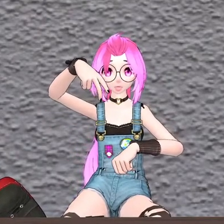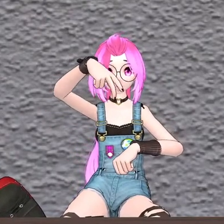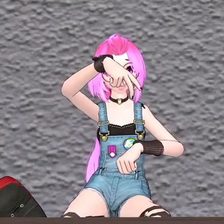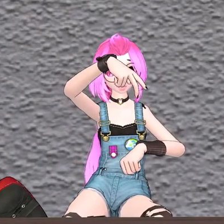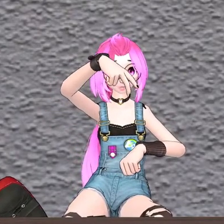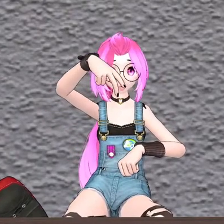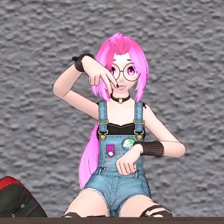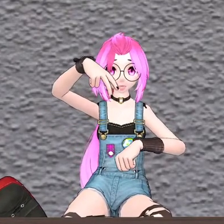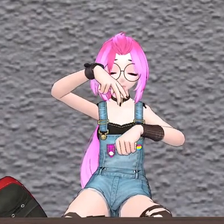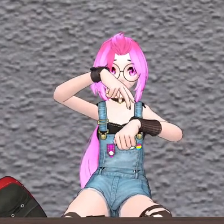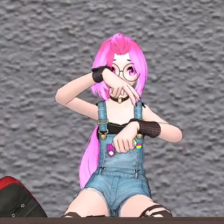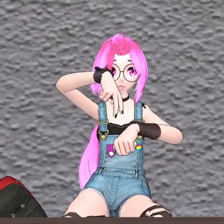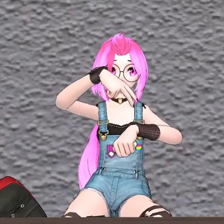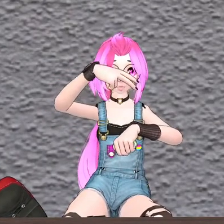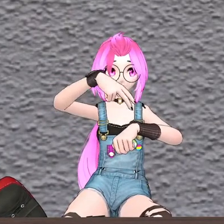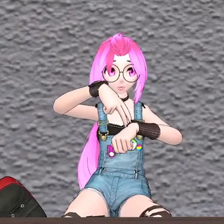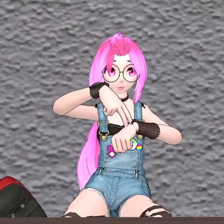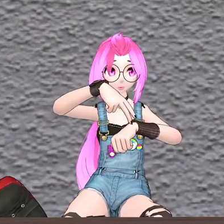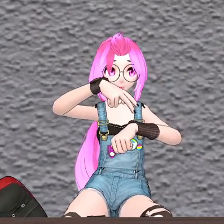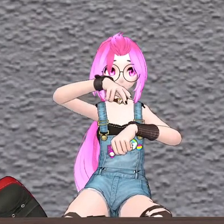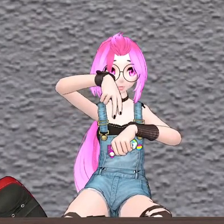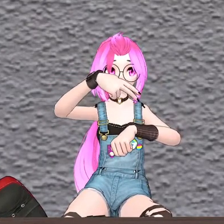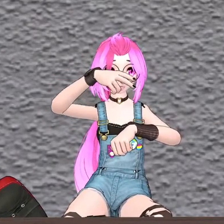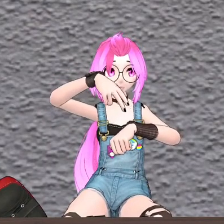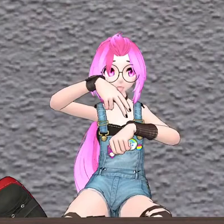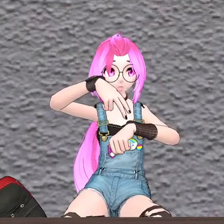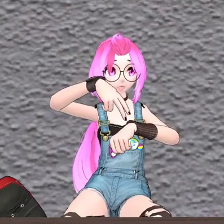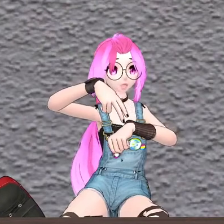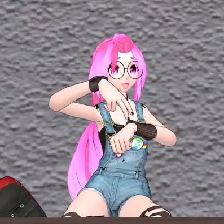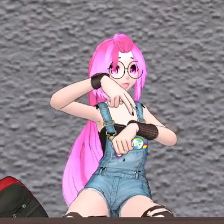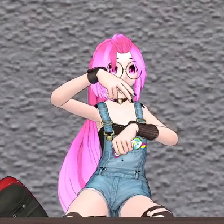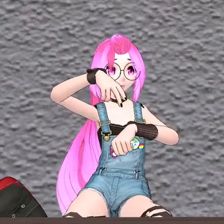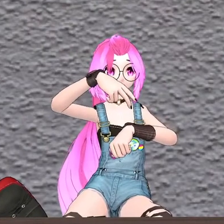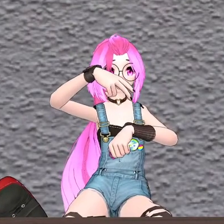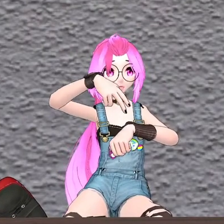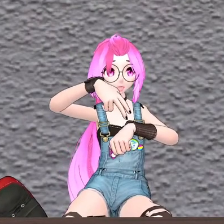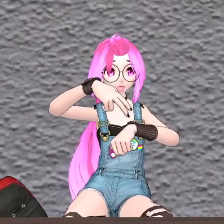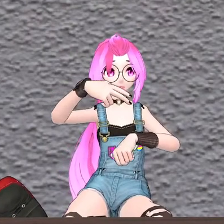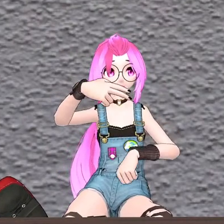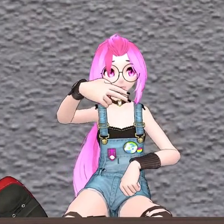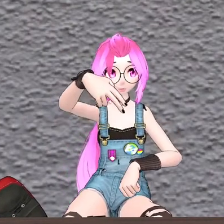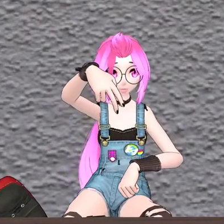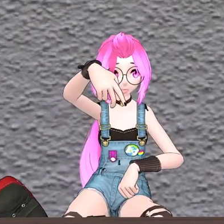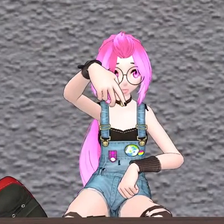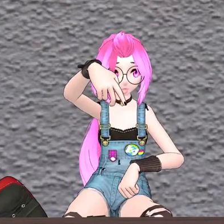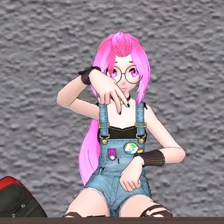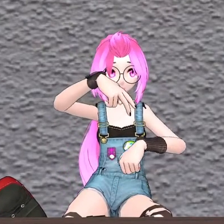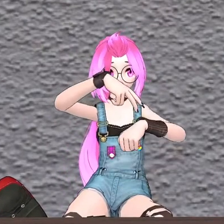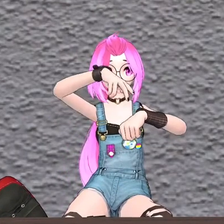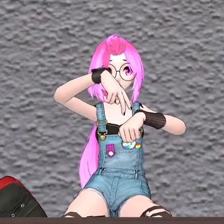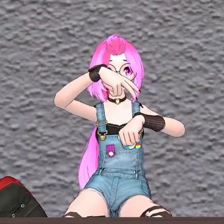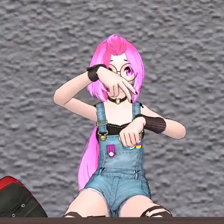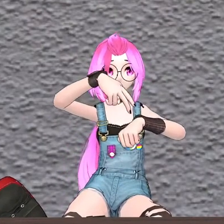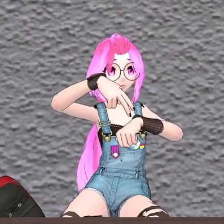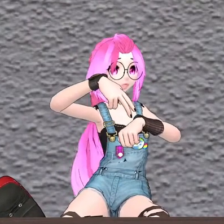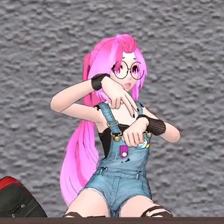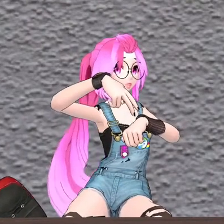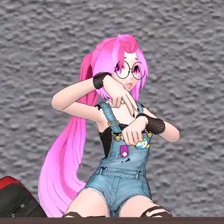sign Philippines. It's a P for Philippines. And then you're going to go around like island, P hand with